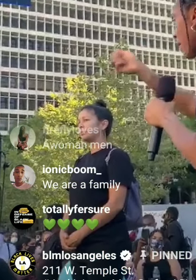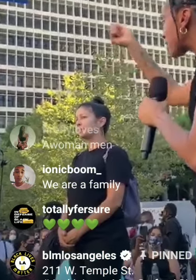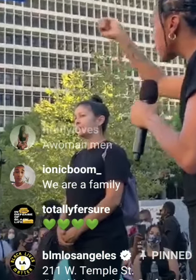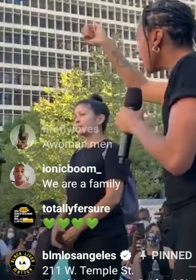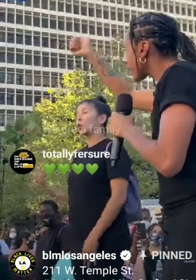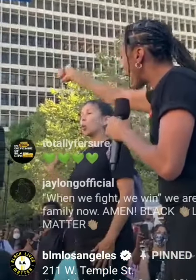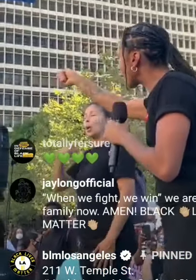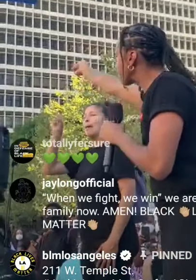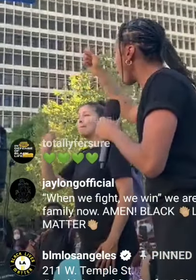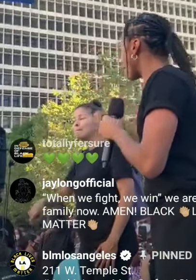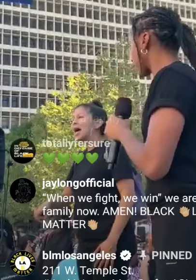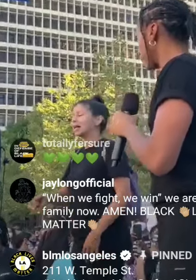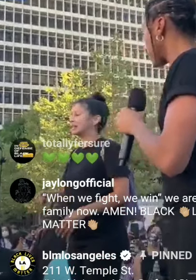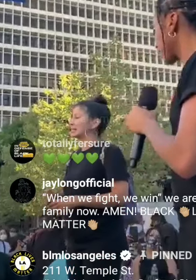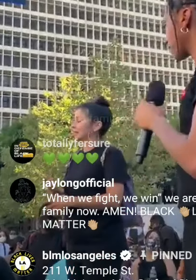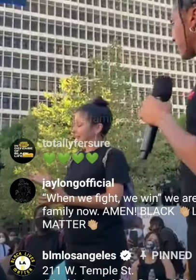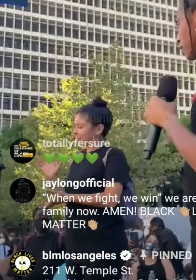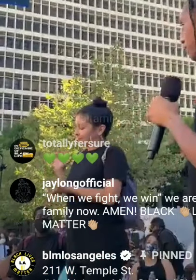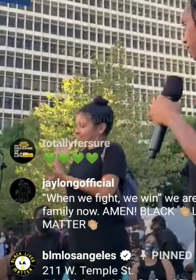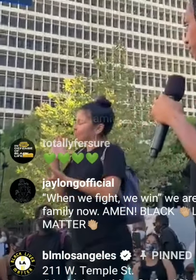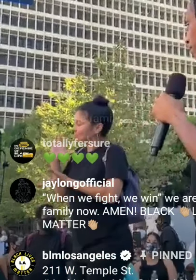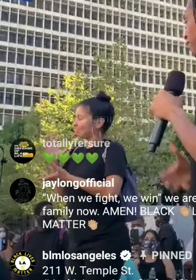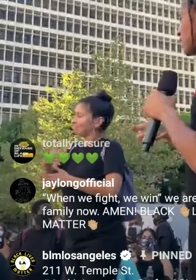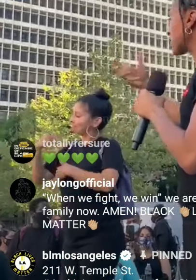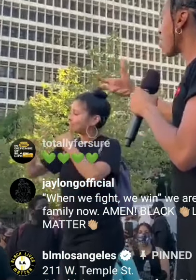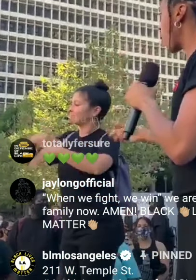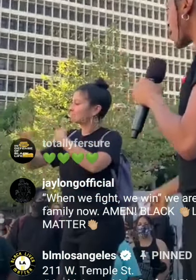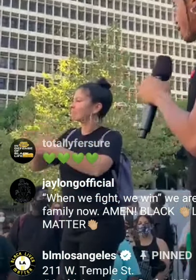thing to the grace of God that we have within us, should such a thing exist,